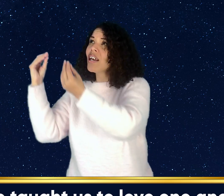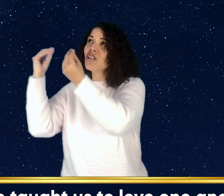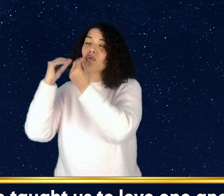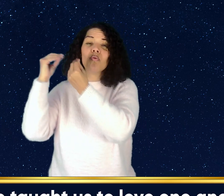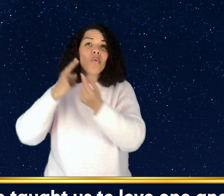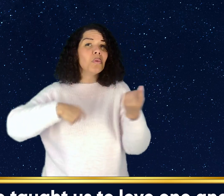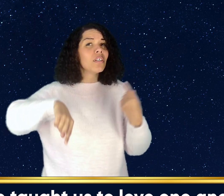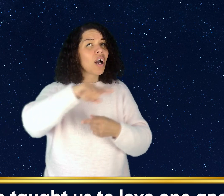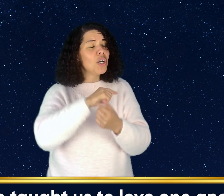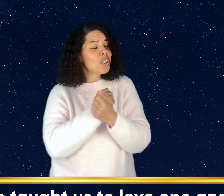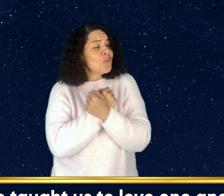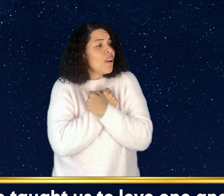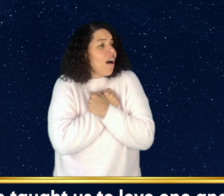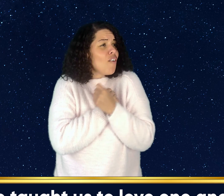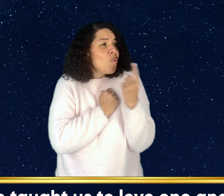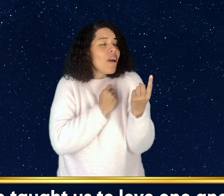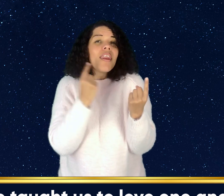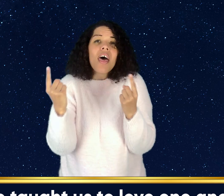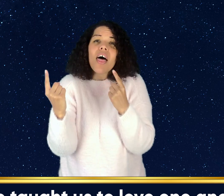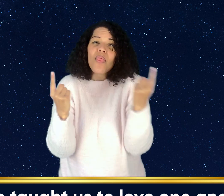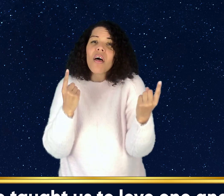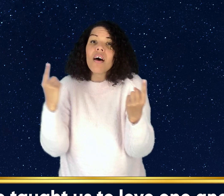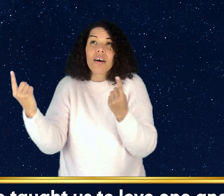Truly he taught us to love one